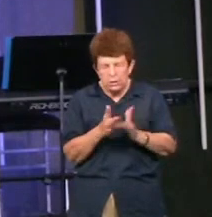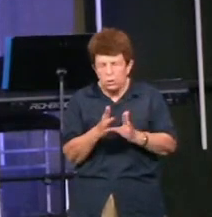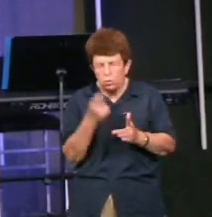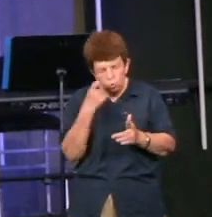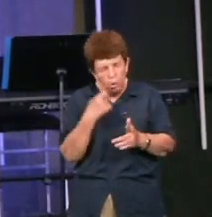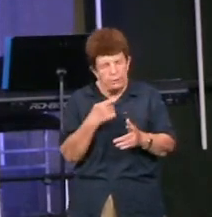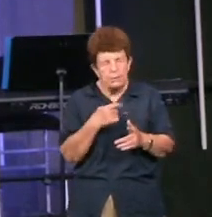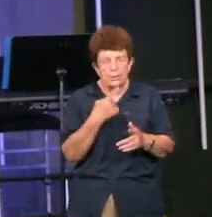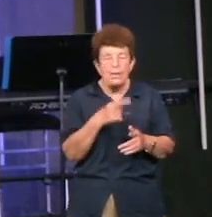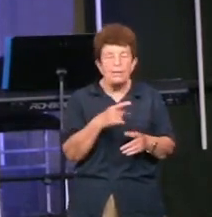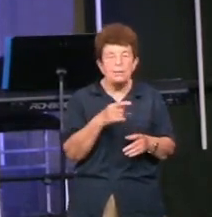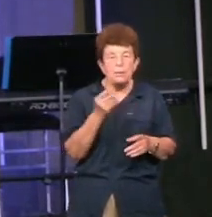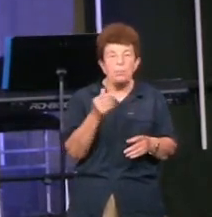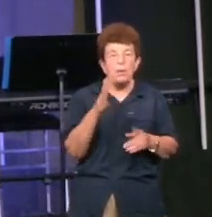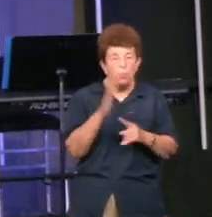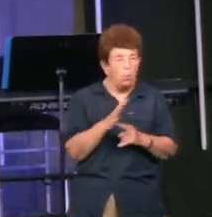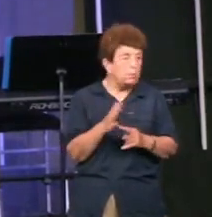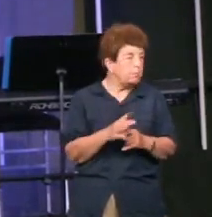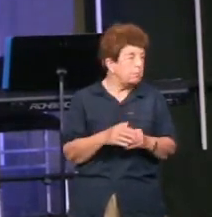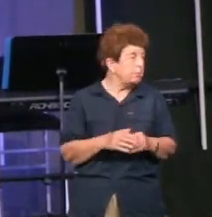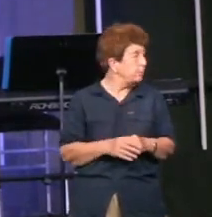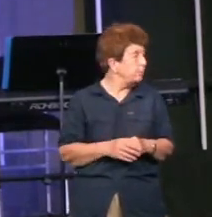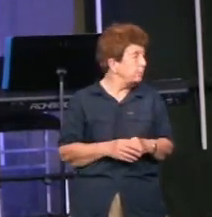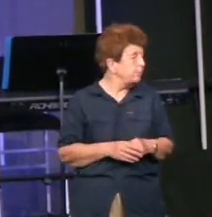something important here.